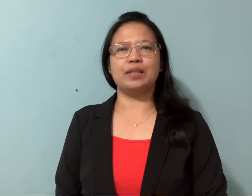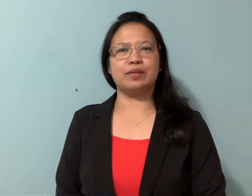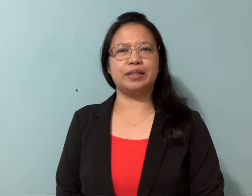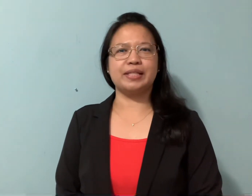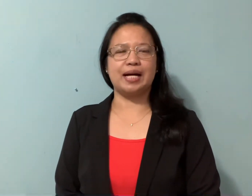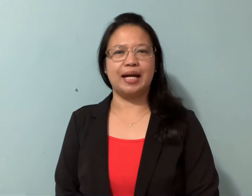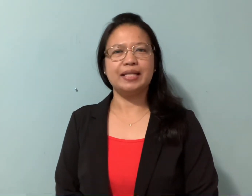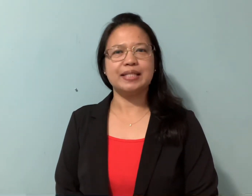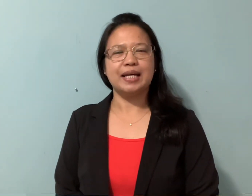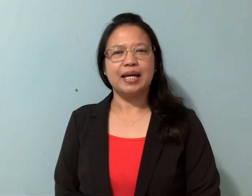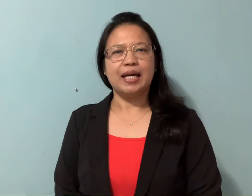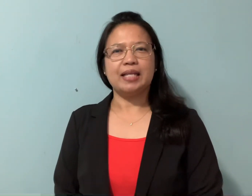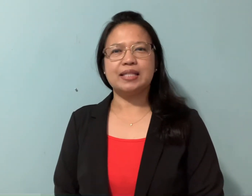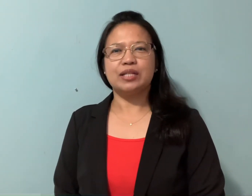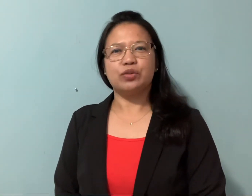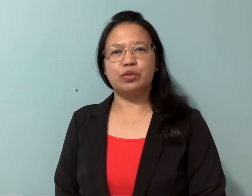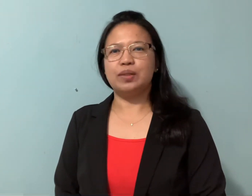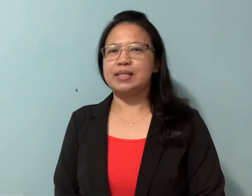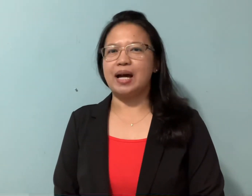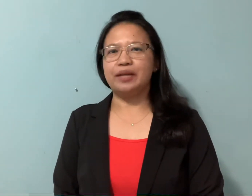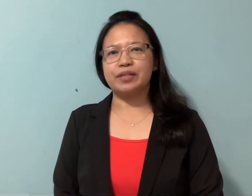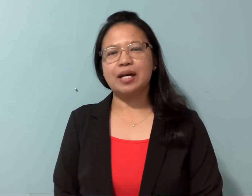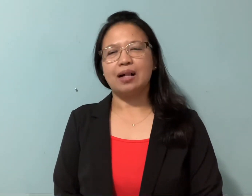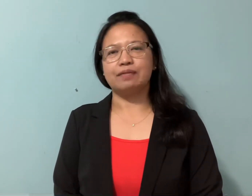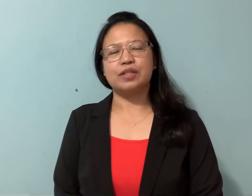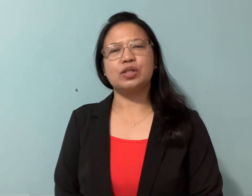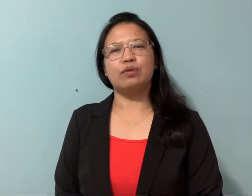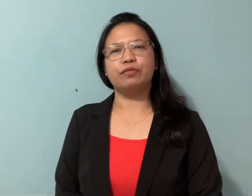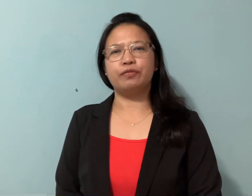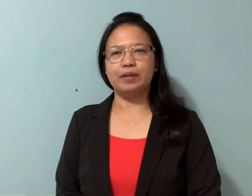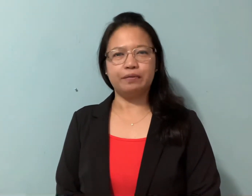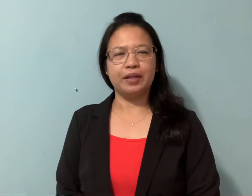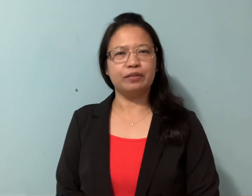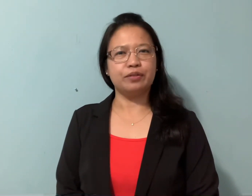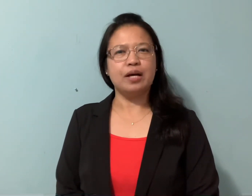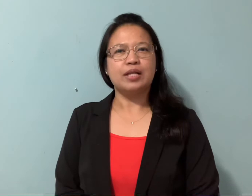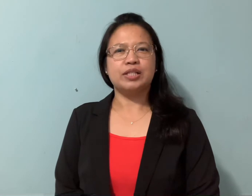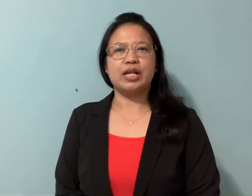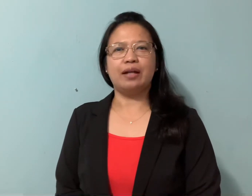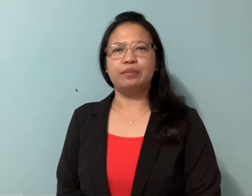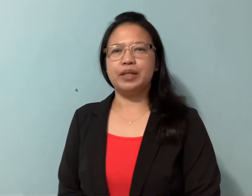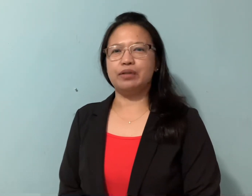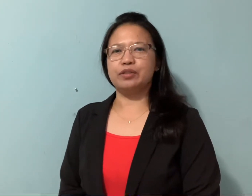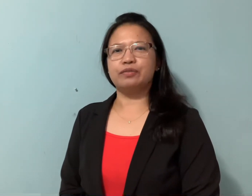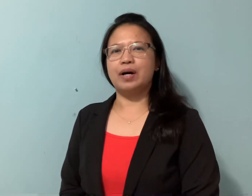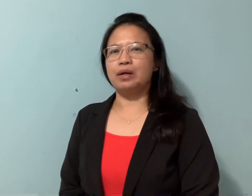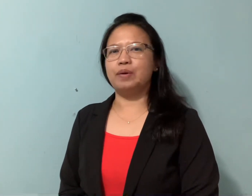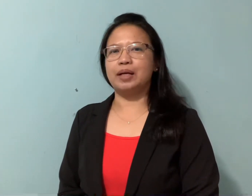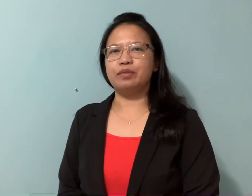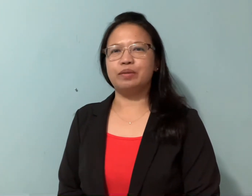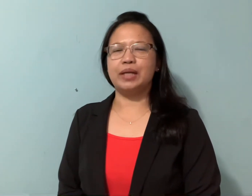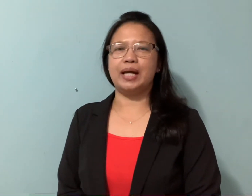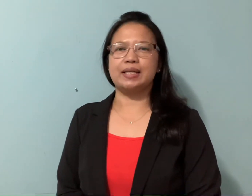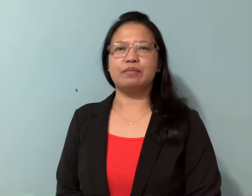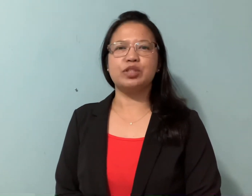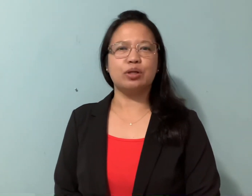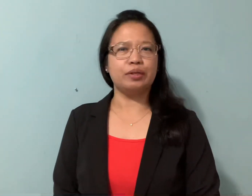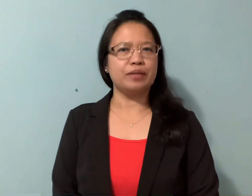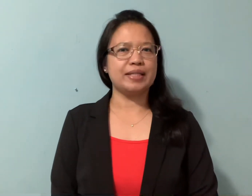learn signs is to do the sign yourself. So feel free to shadow me or to follow what I'm doing as I'm showing you the